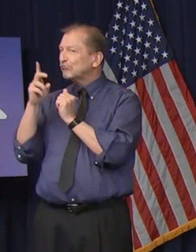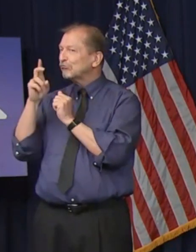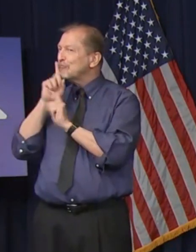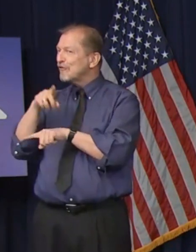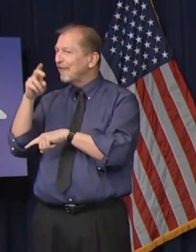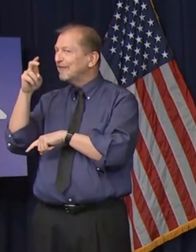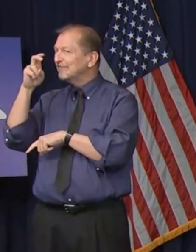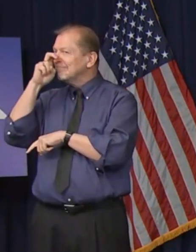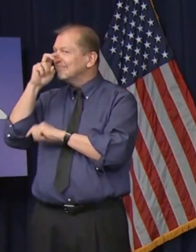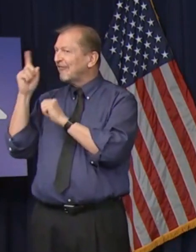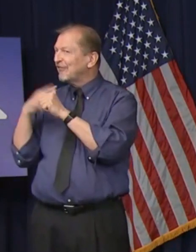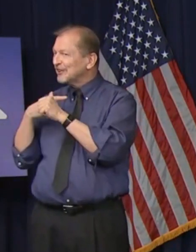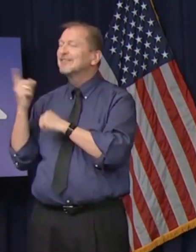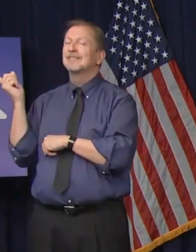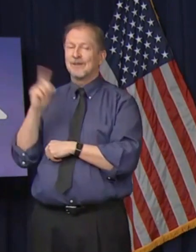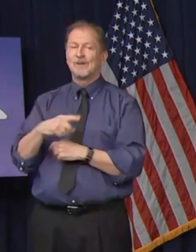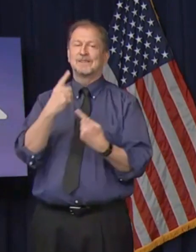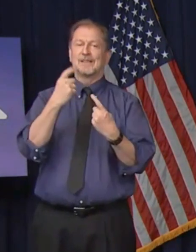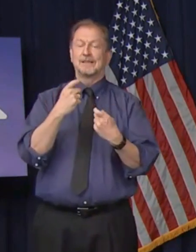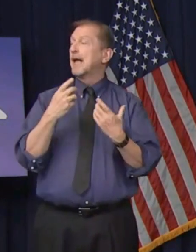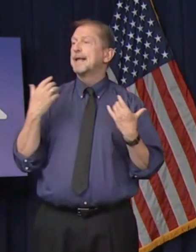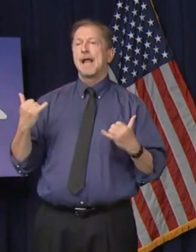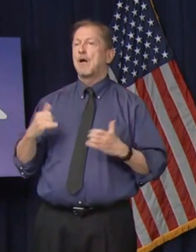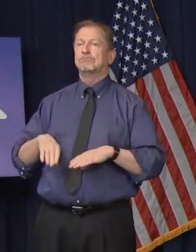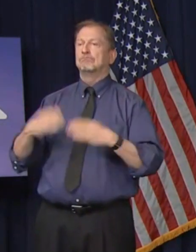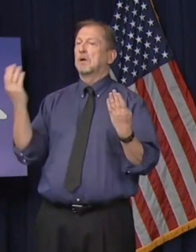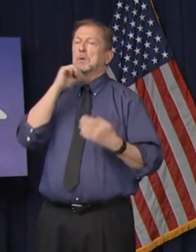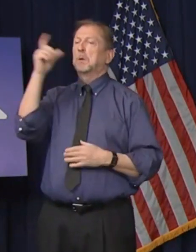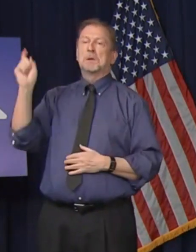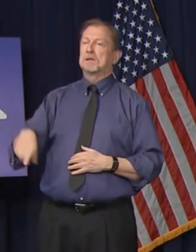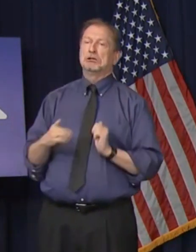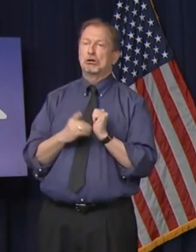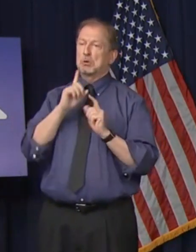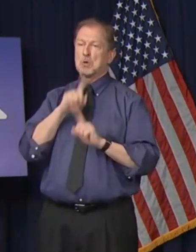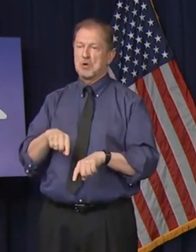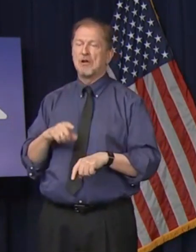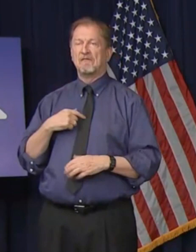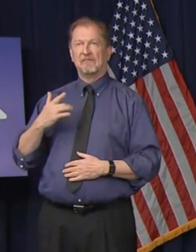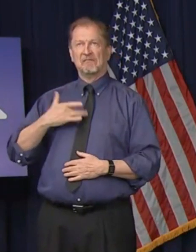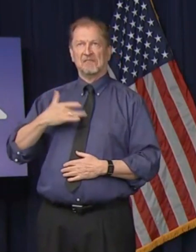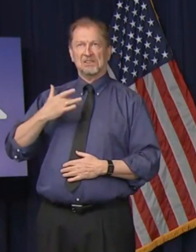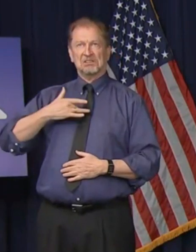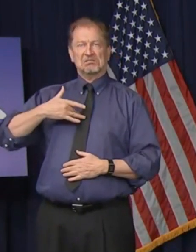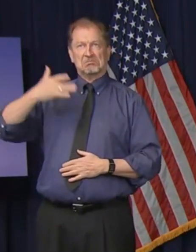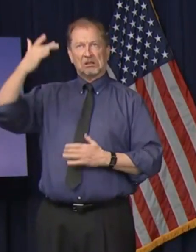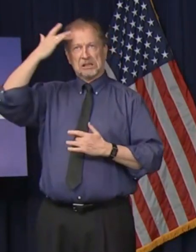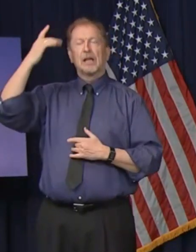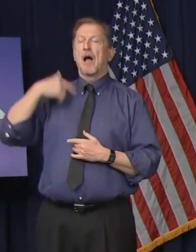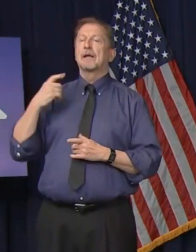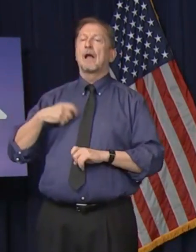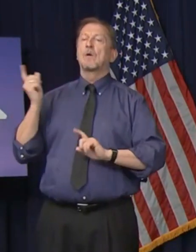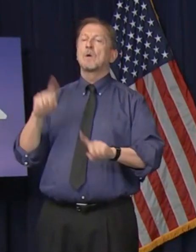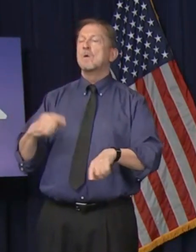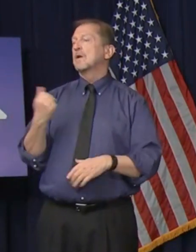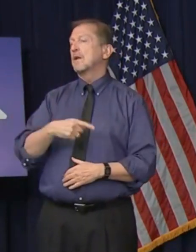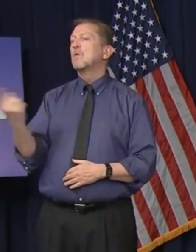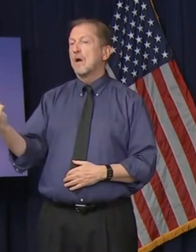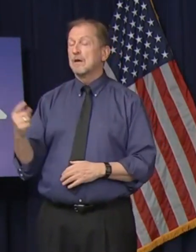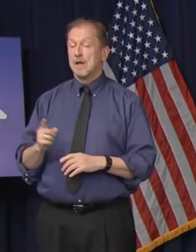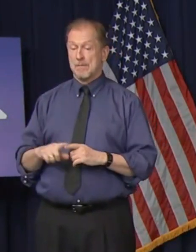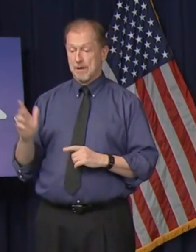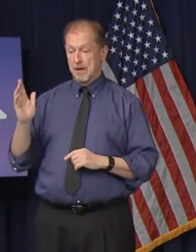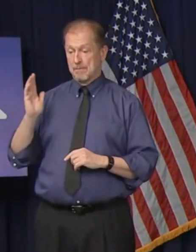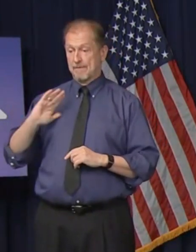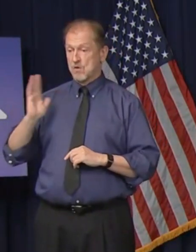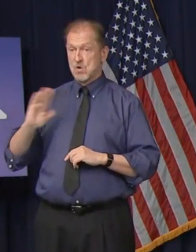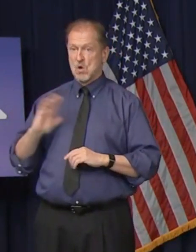in conjunction. You need the swabs, you need the VTM, you need the reagent. You need to make sure that you have access to labs that have